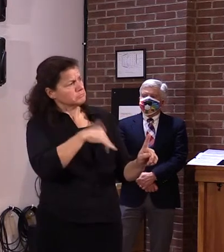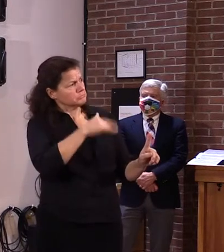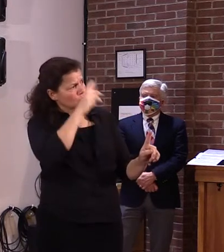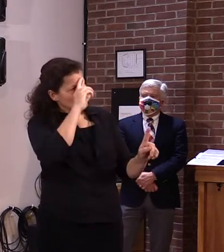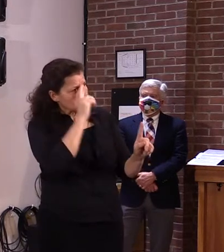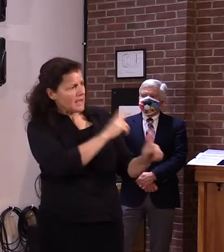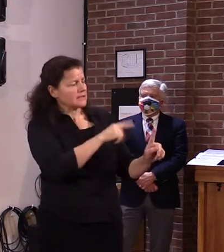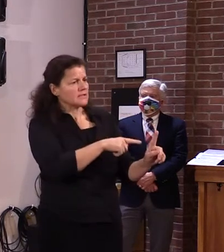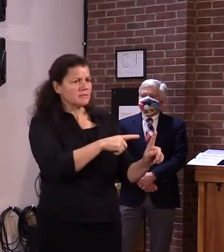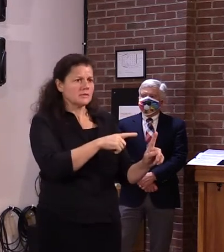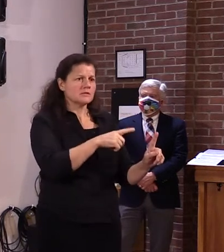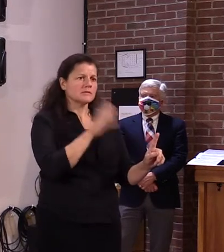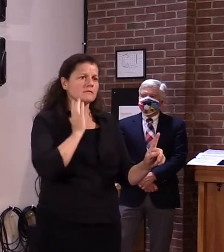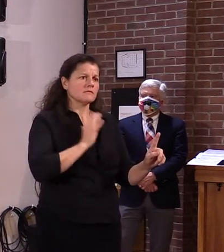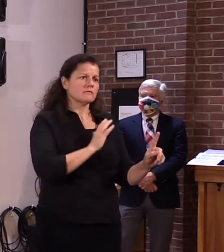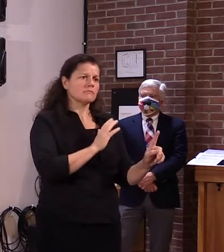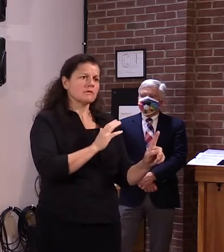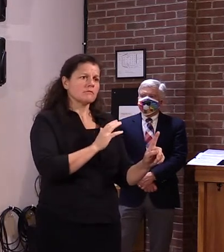in Vermont,